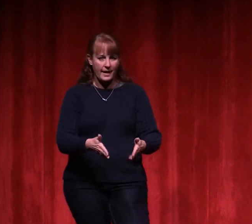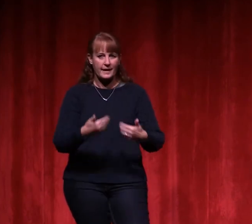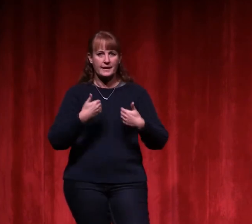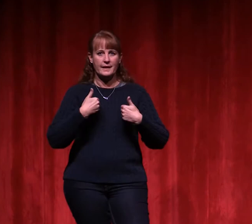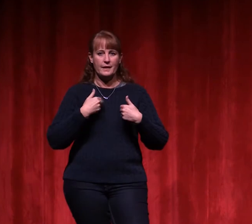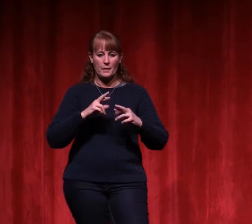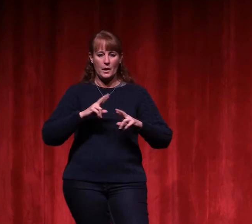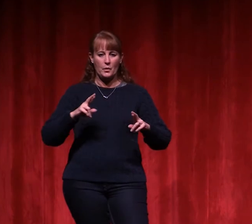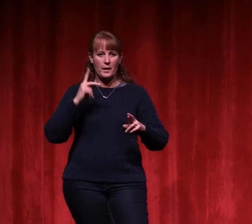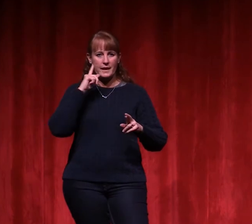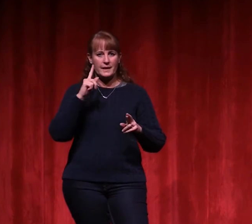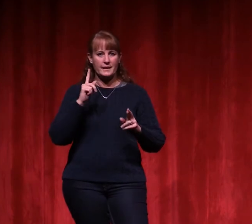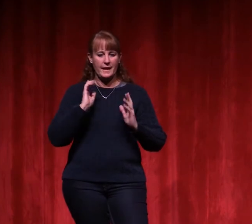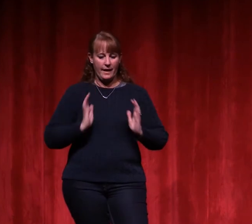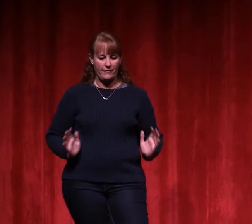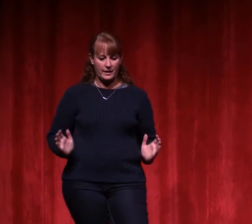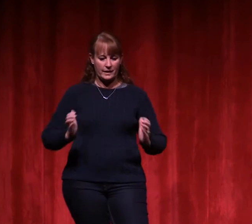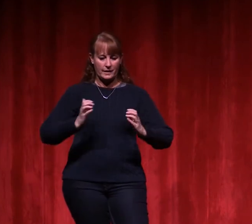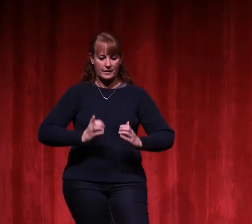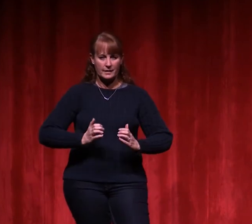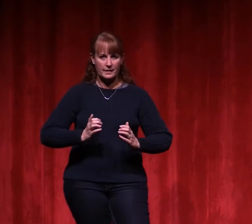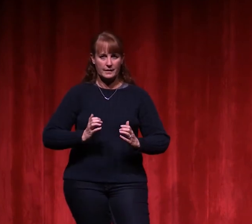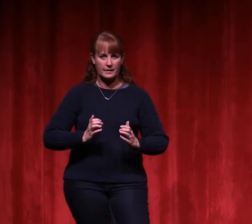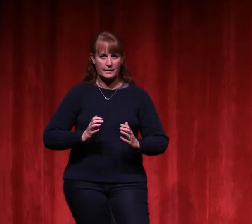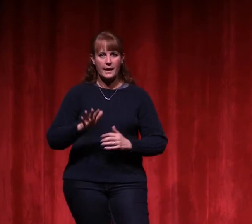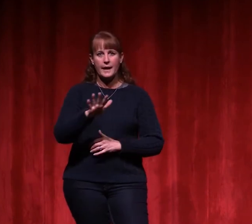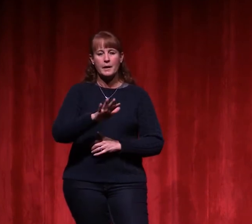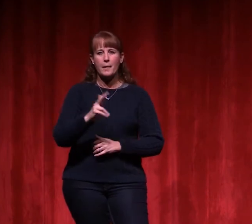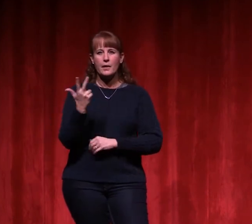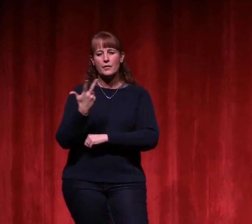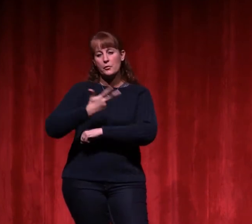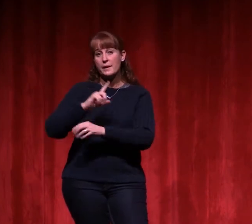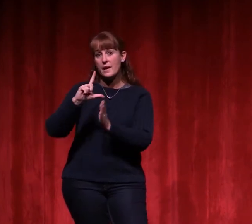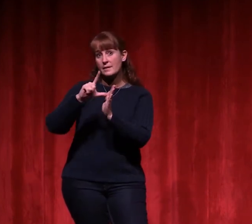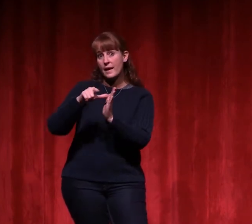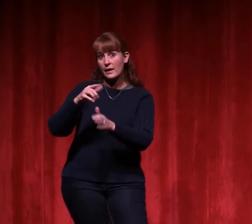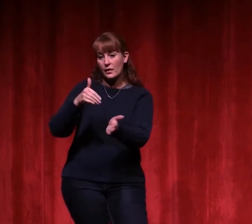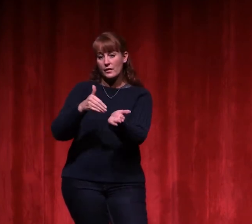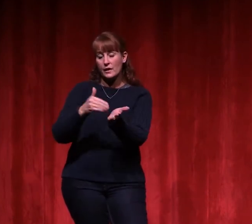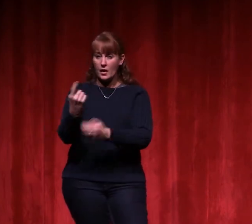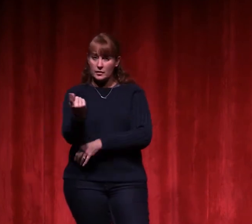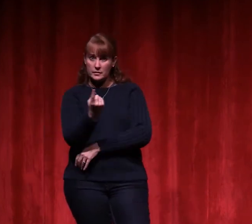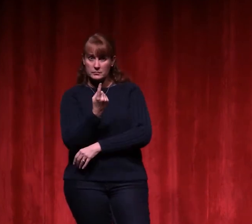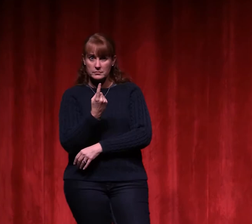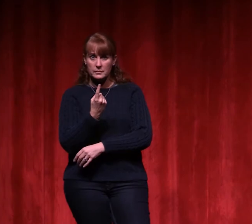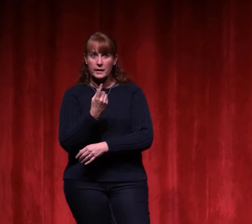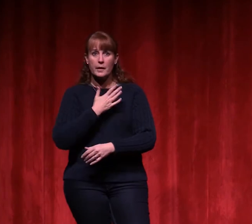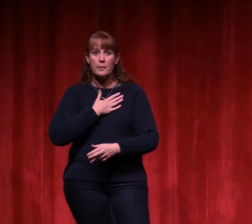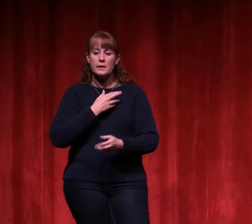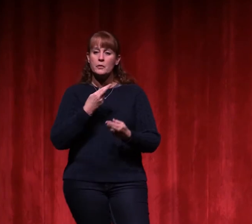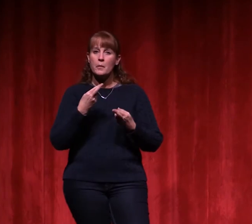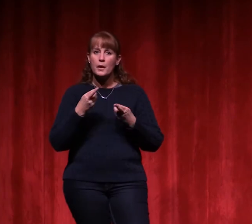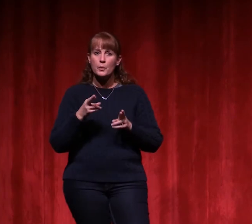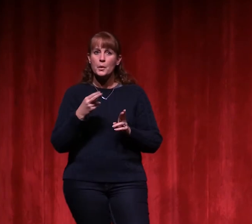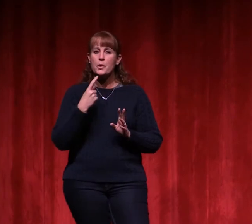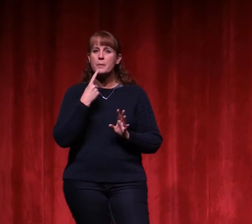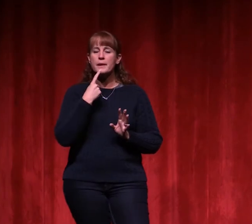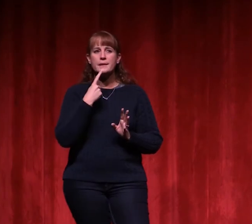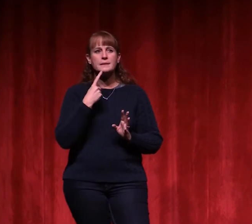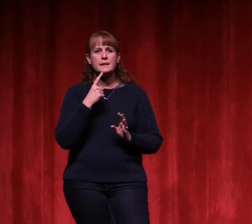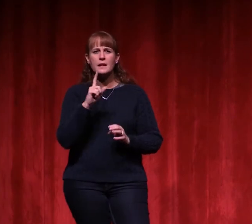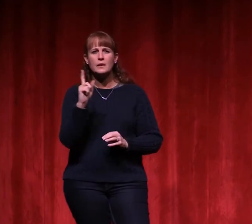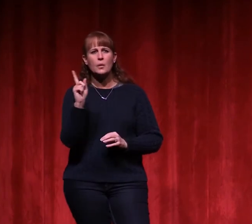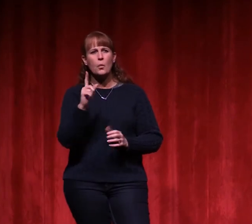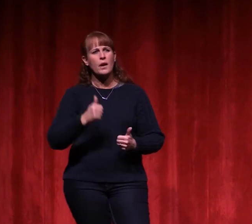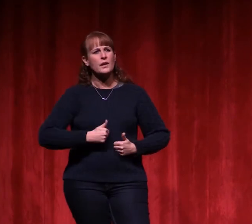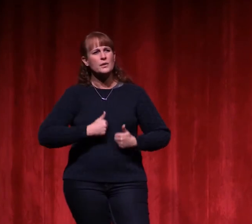me ready to have a clamshell brace. And about 3 days later, the doctor came into to my room, and he says, where